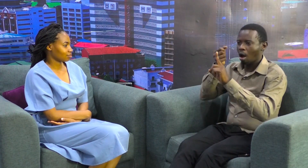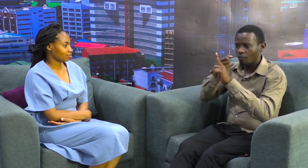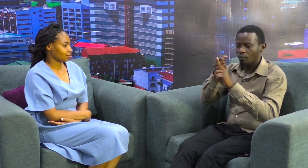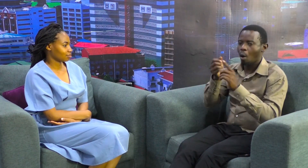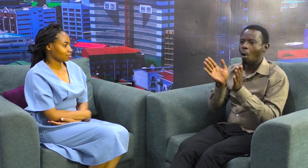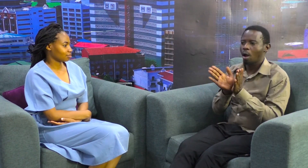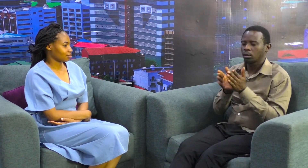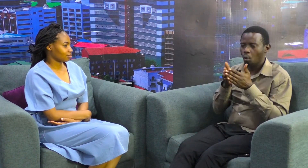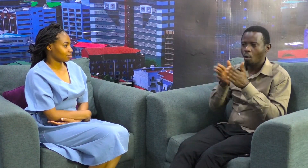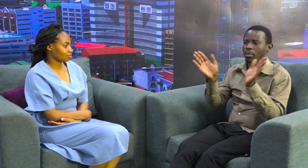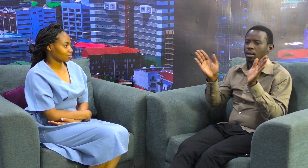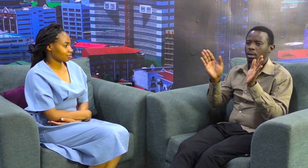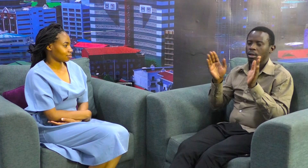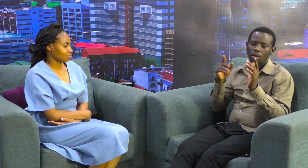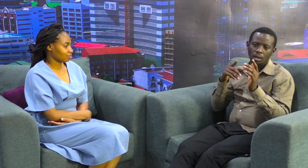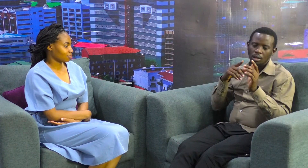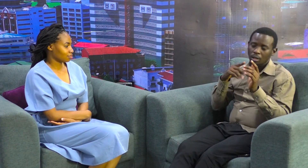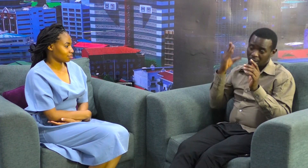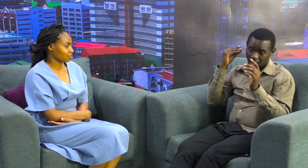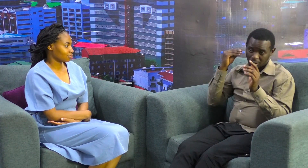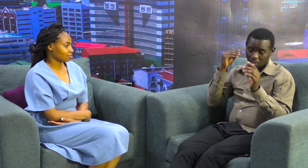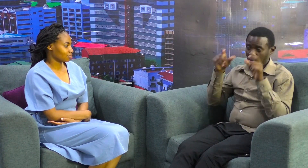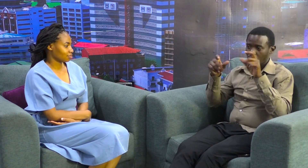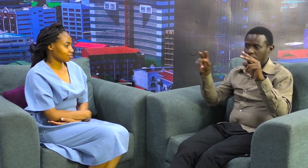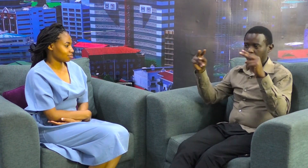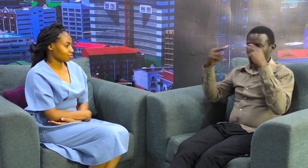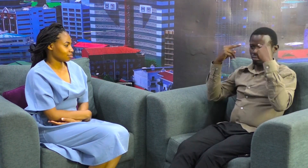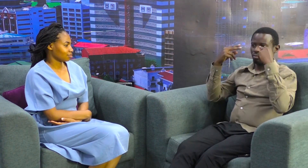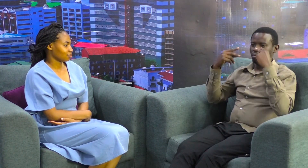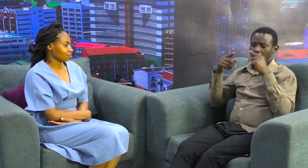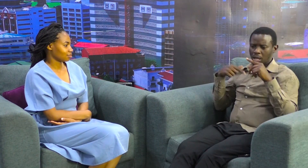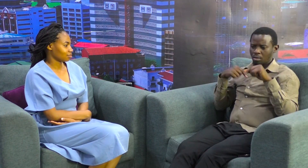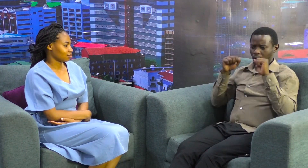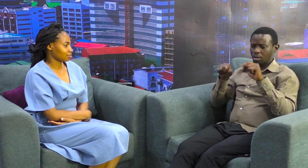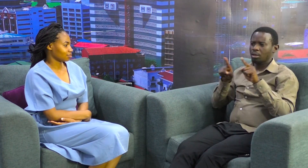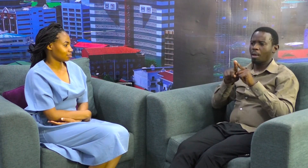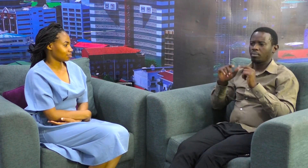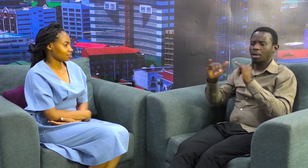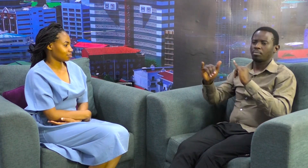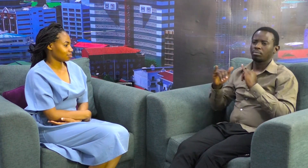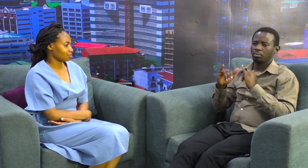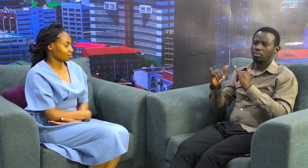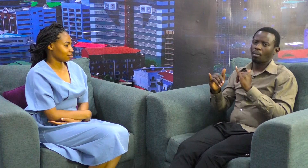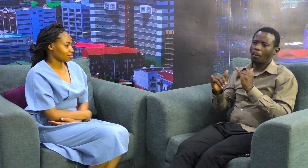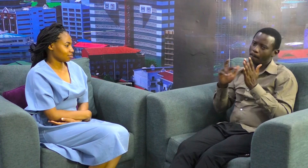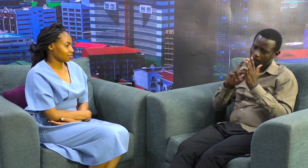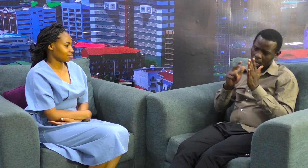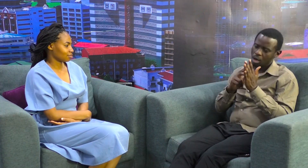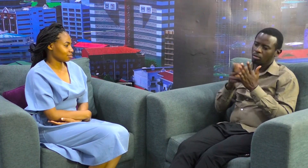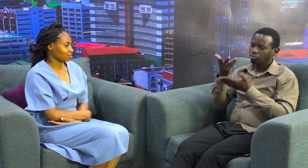decided to lead an organization and to publicize the deafness, so that